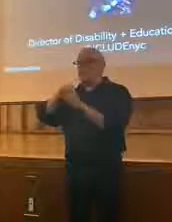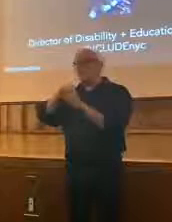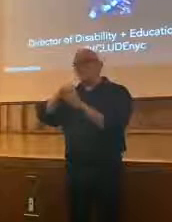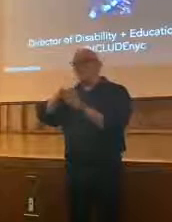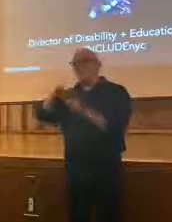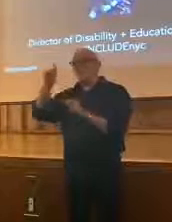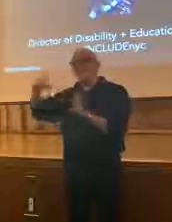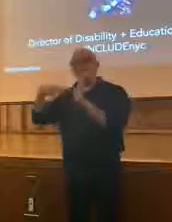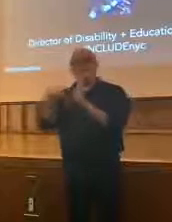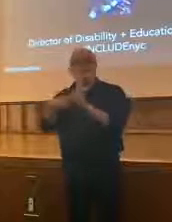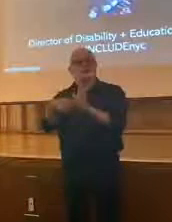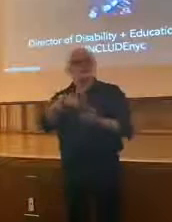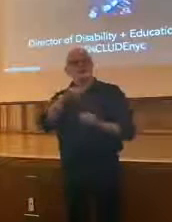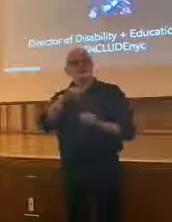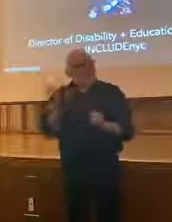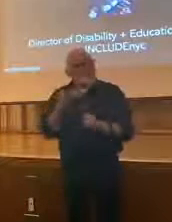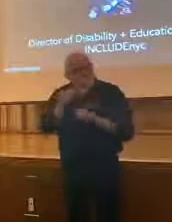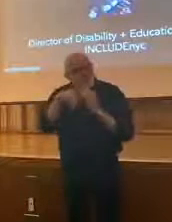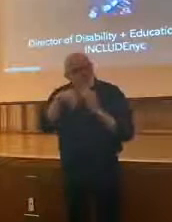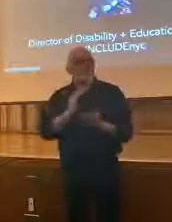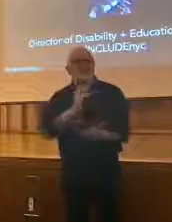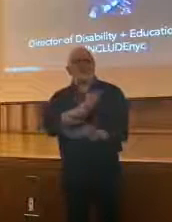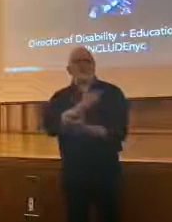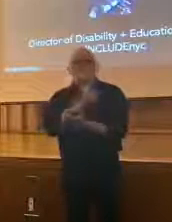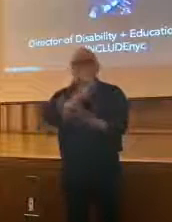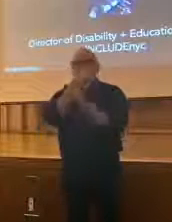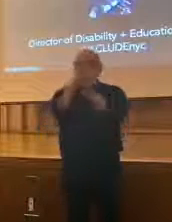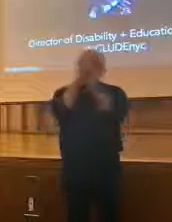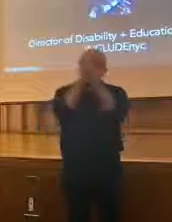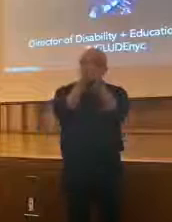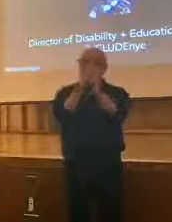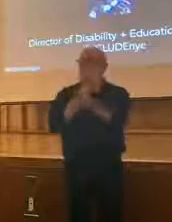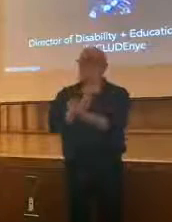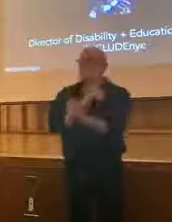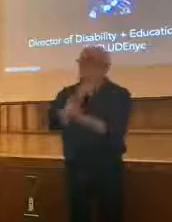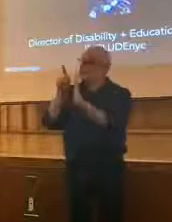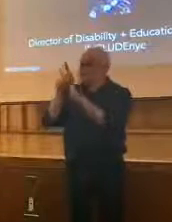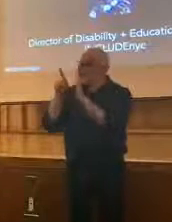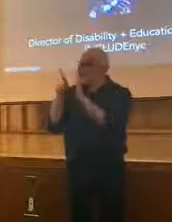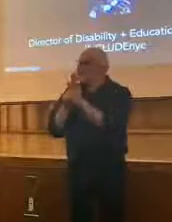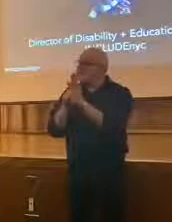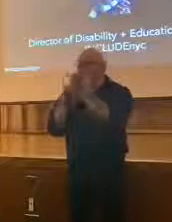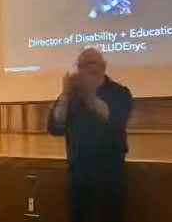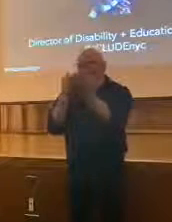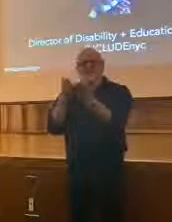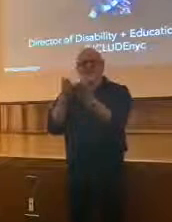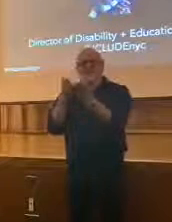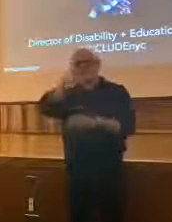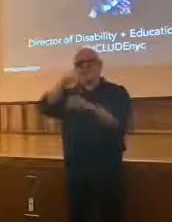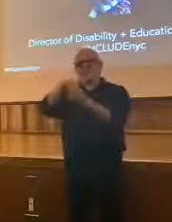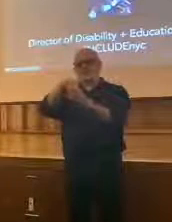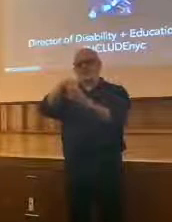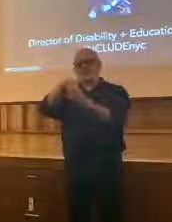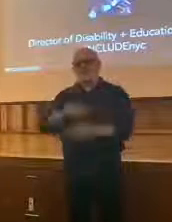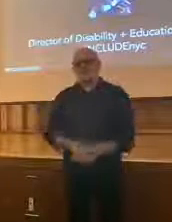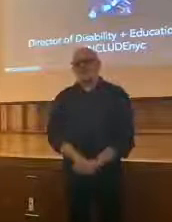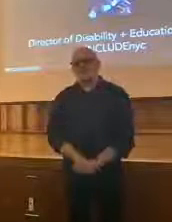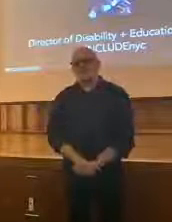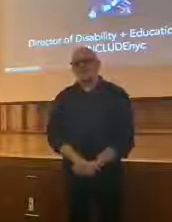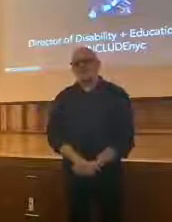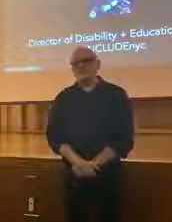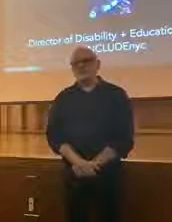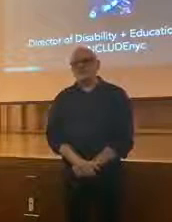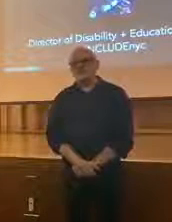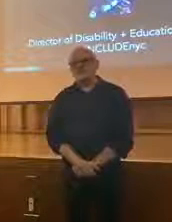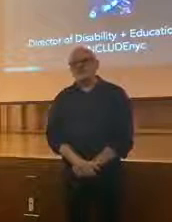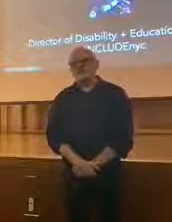to having higher academic and social expectations for the 1.1 million students. That being said, I'm